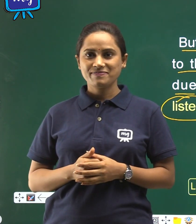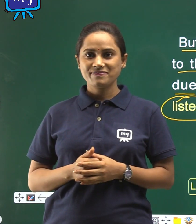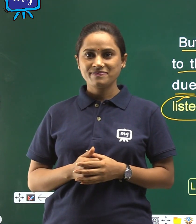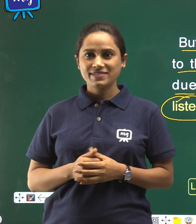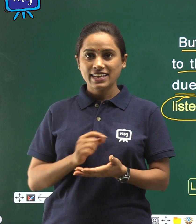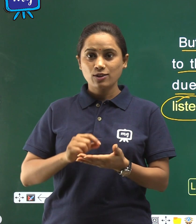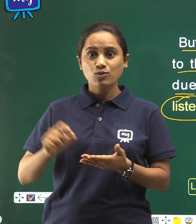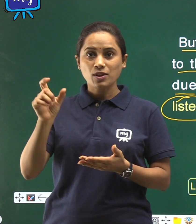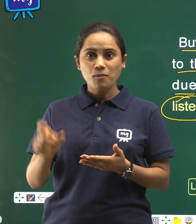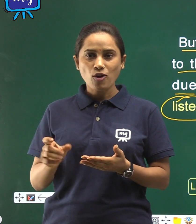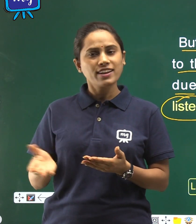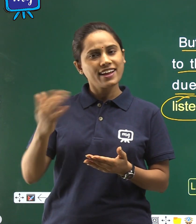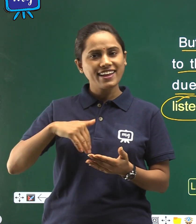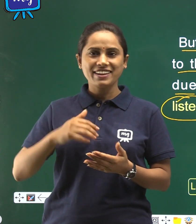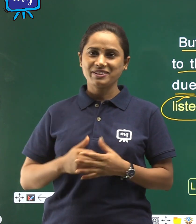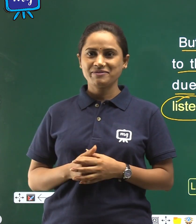to the poet again.